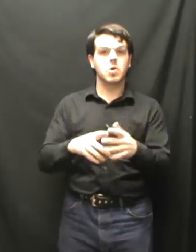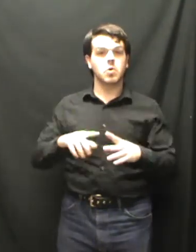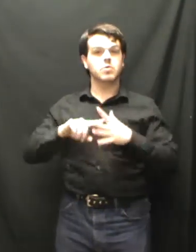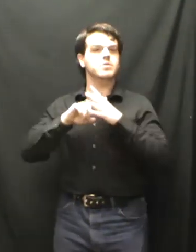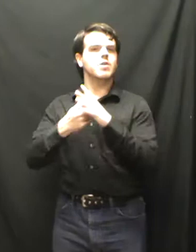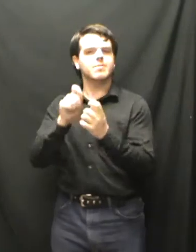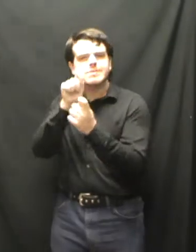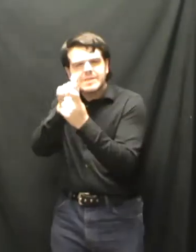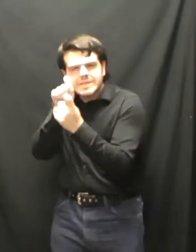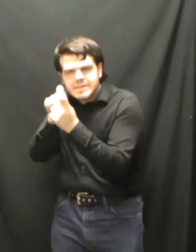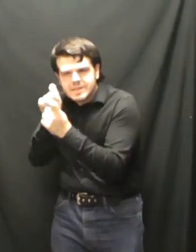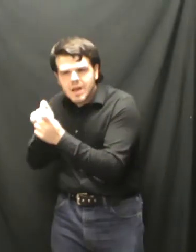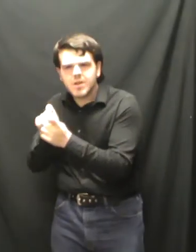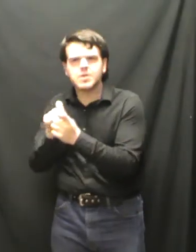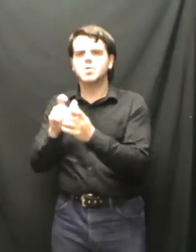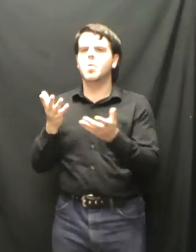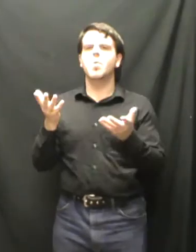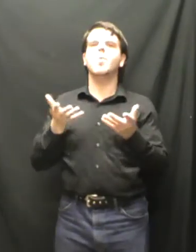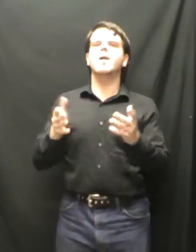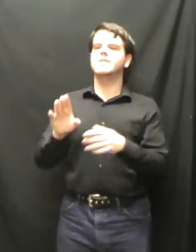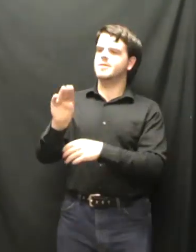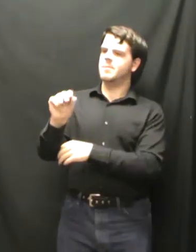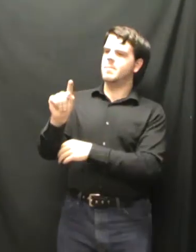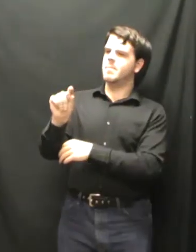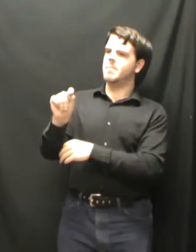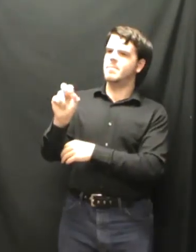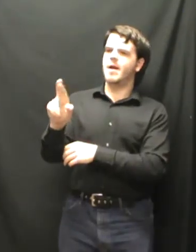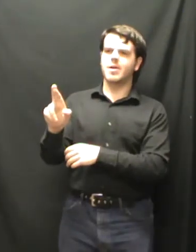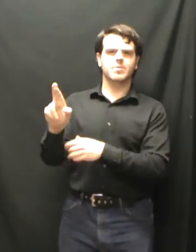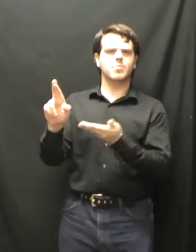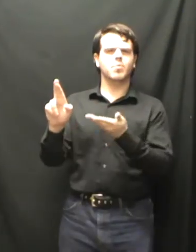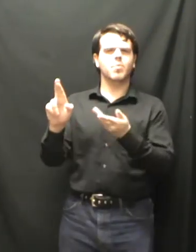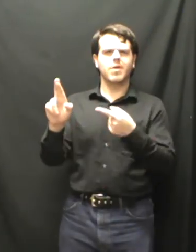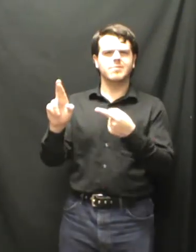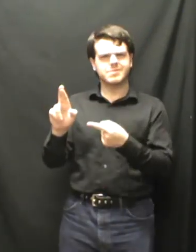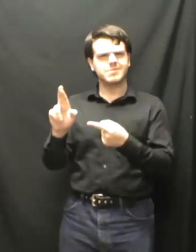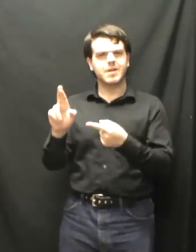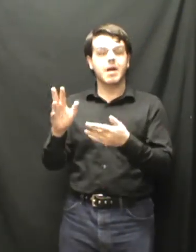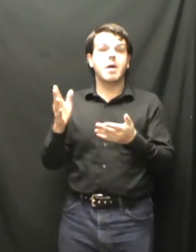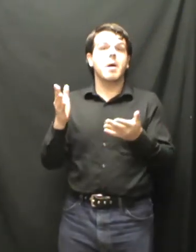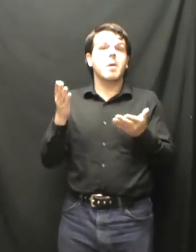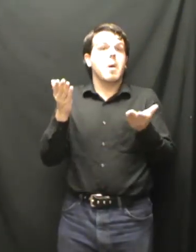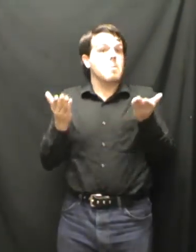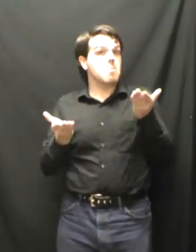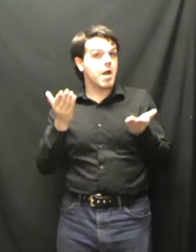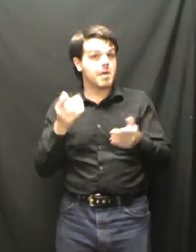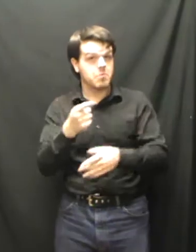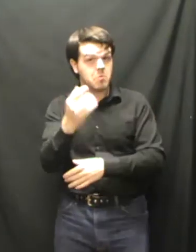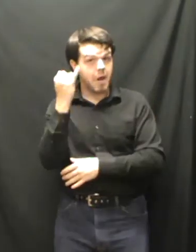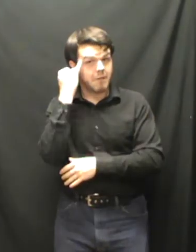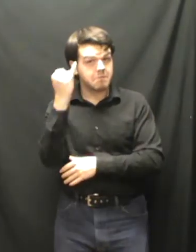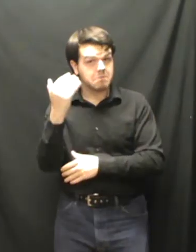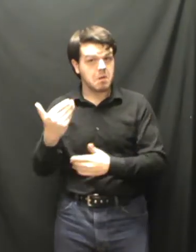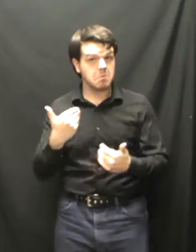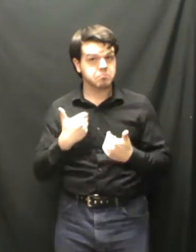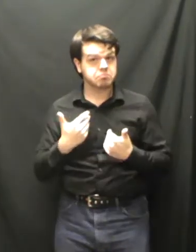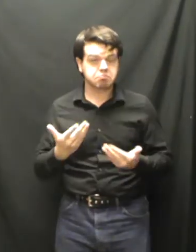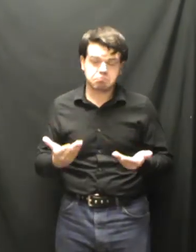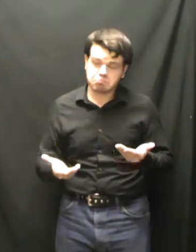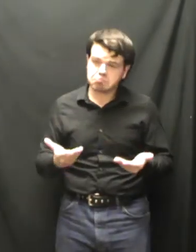stuff that we call matter? Well, you might have an idea. I think that what we need to do is just have a look at a